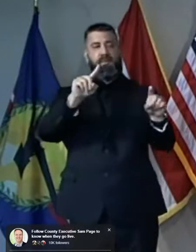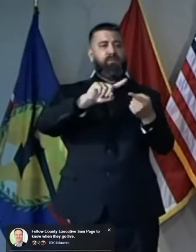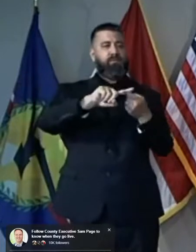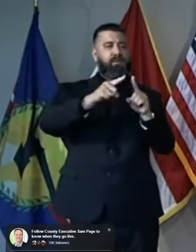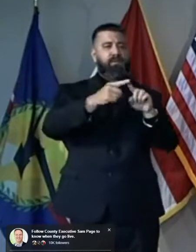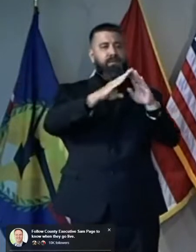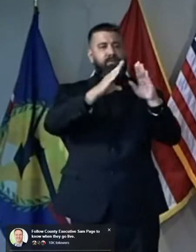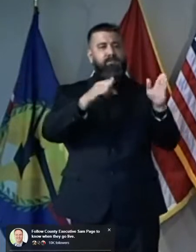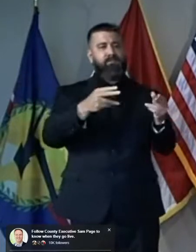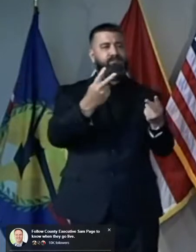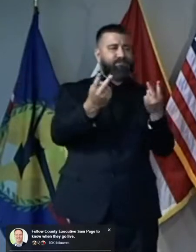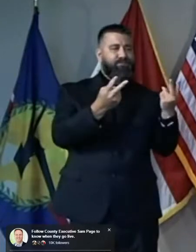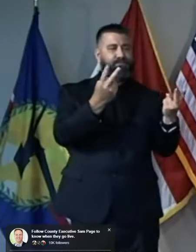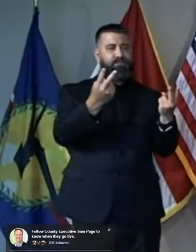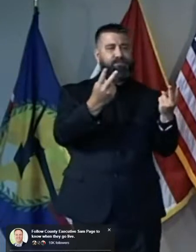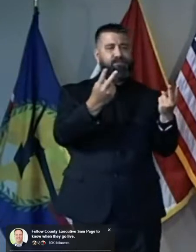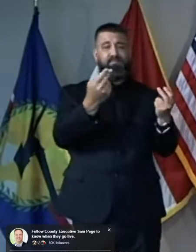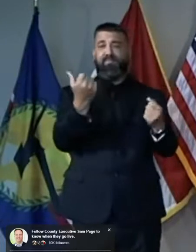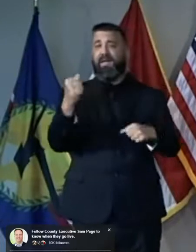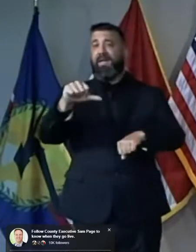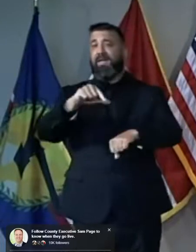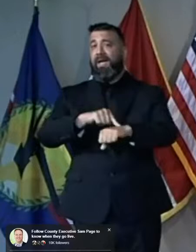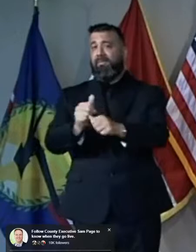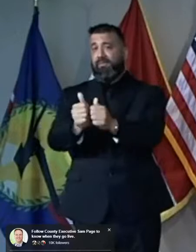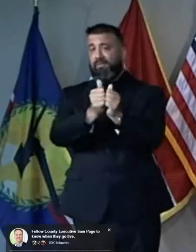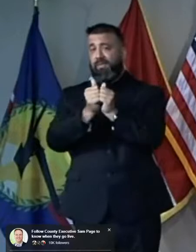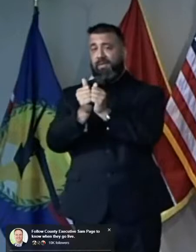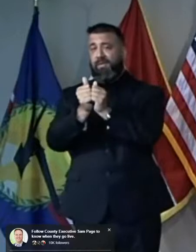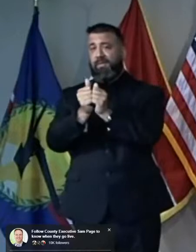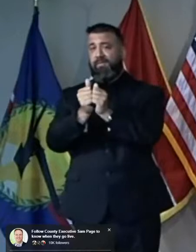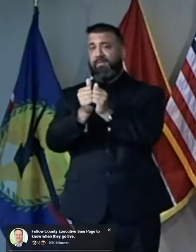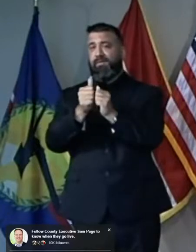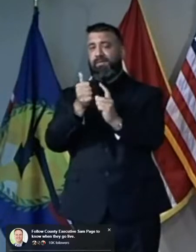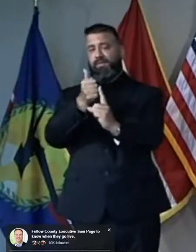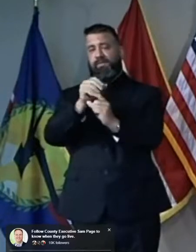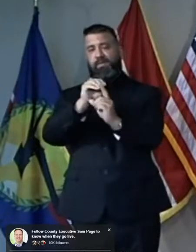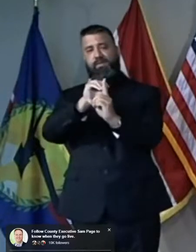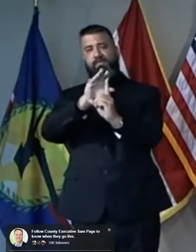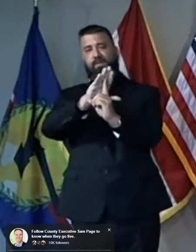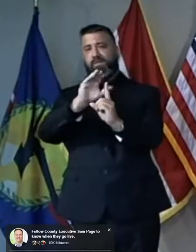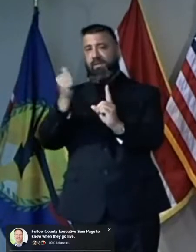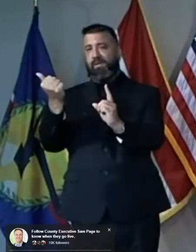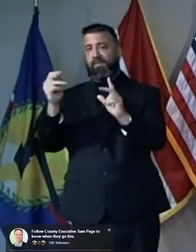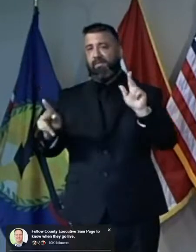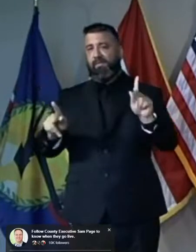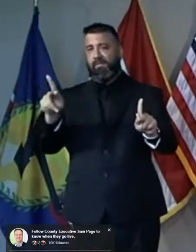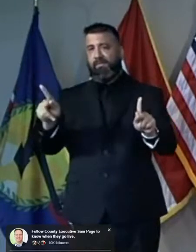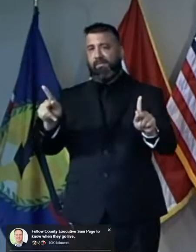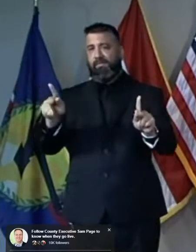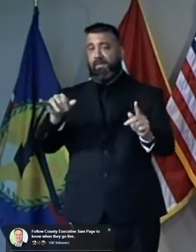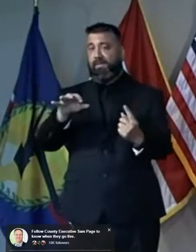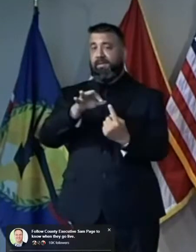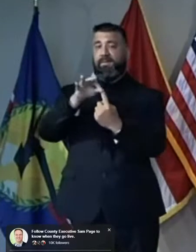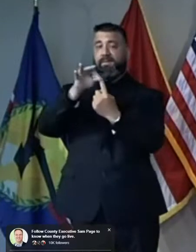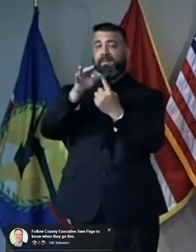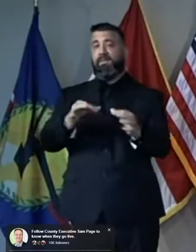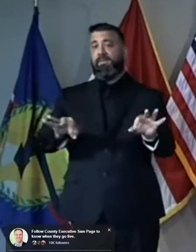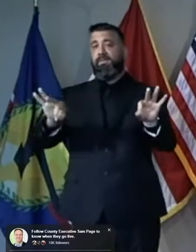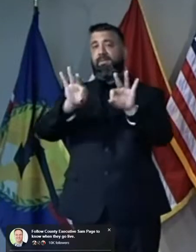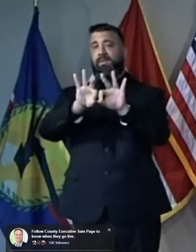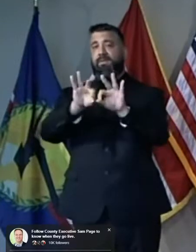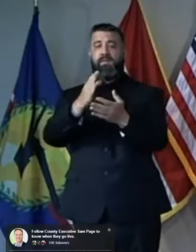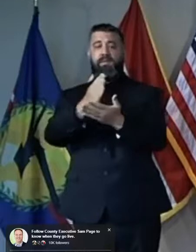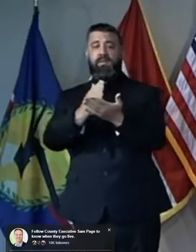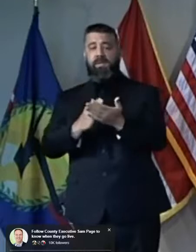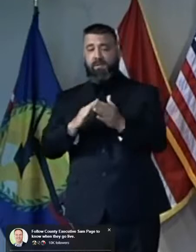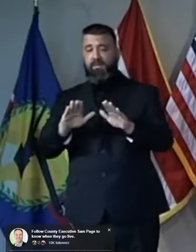house, anytime you're together, you're exposing others to the virus as well. And this is especially important as some kids